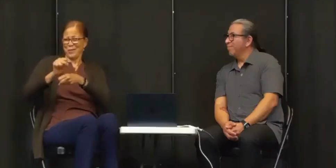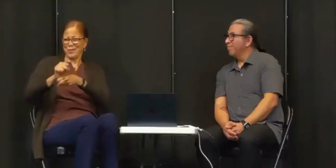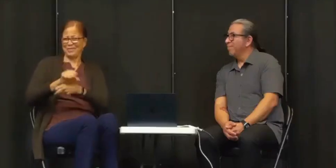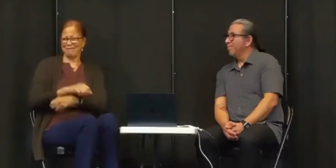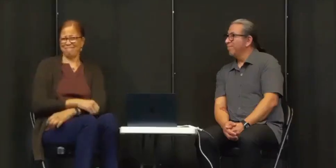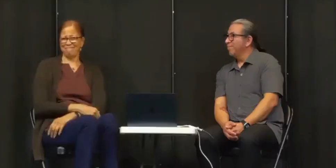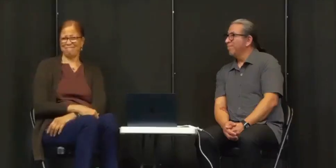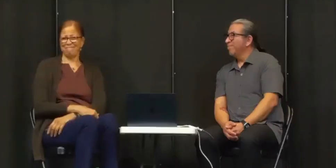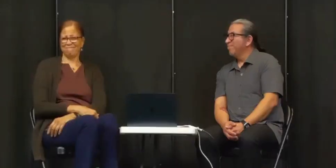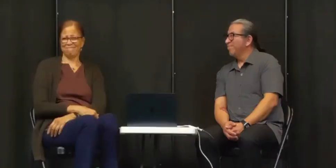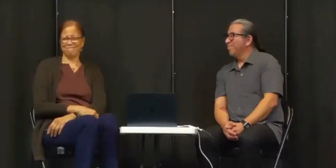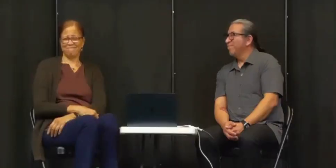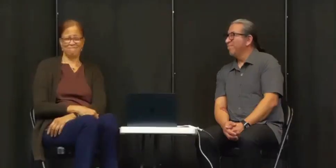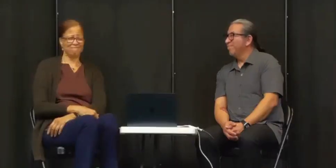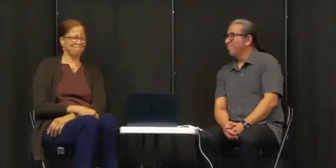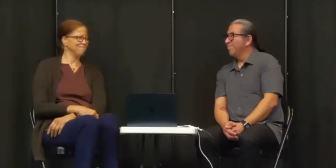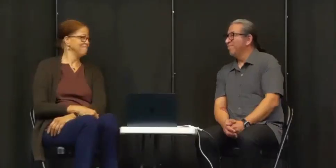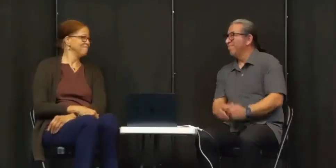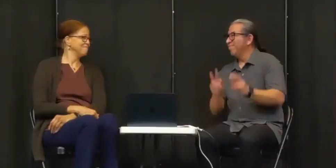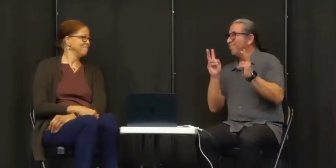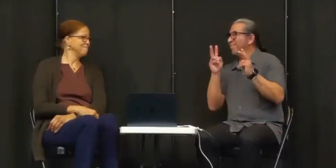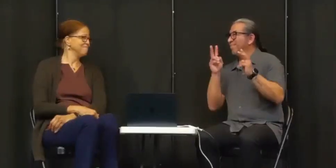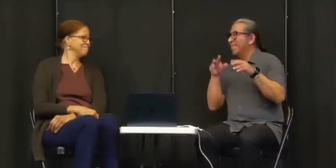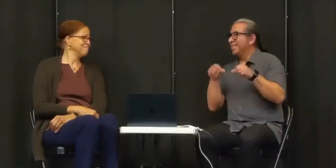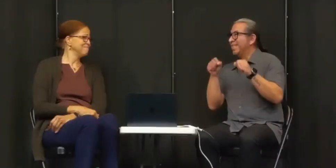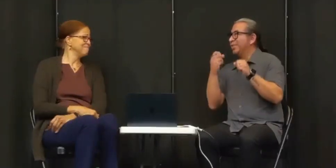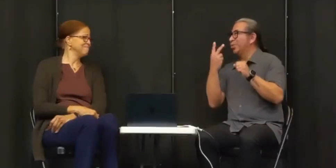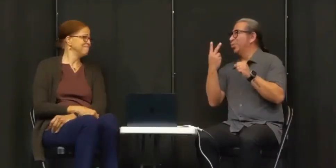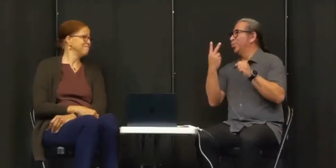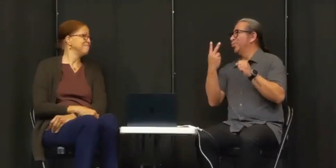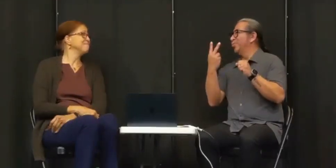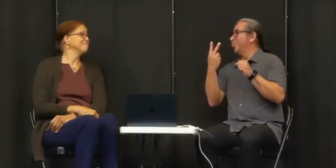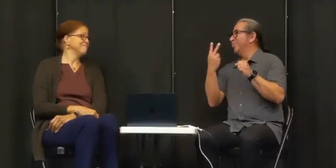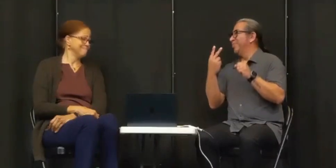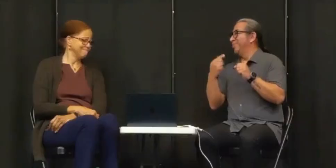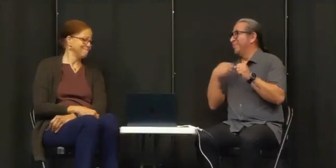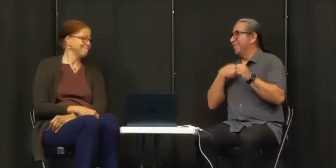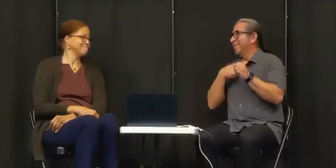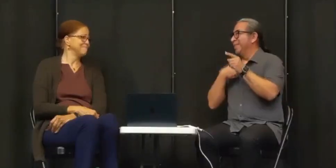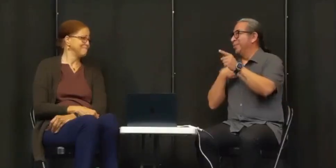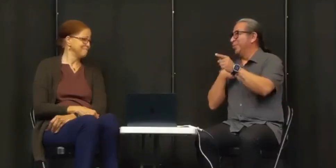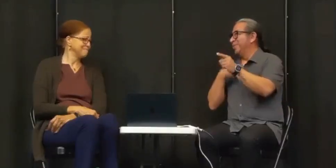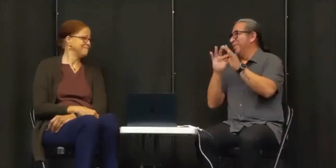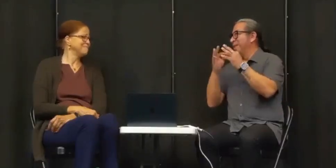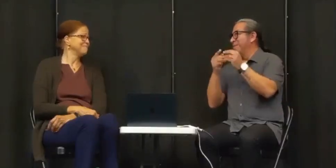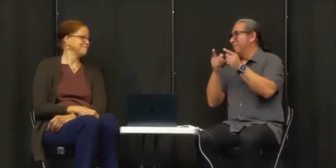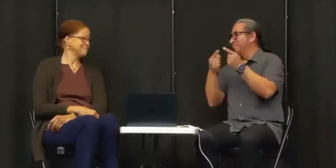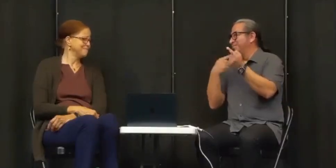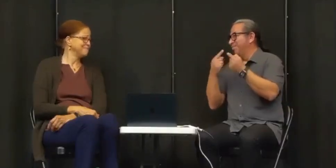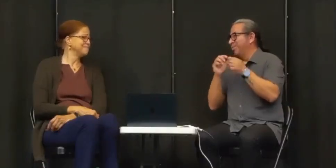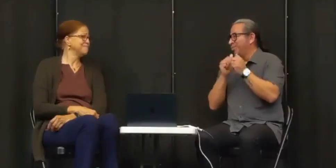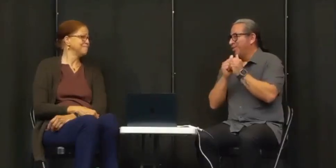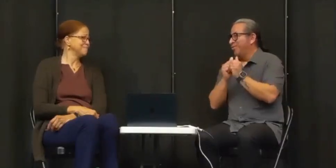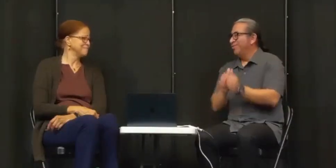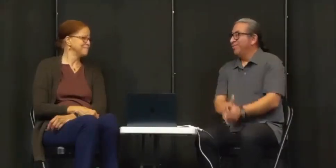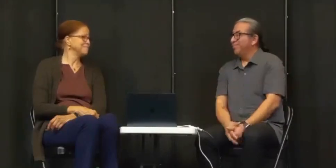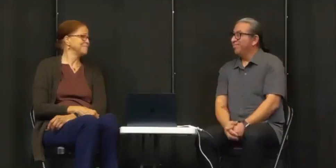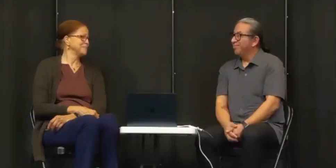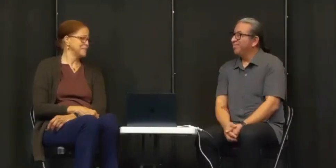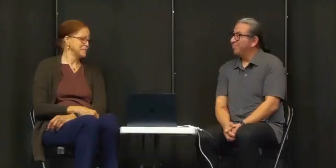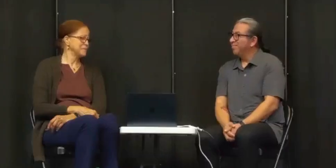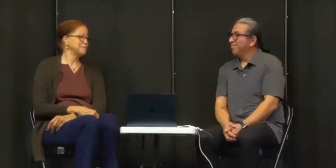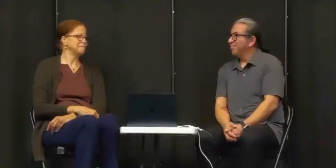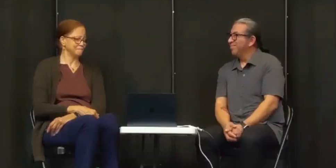take. It's going to be a lot of hard work, though. It is, just know that. It takes two. Me and you and the family in